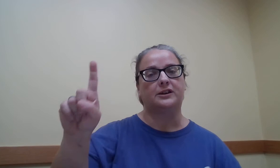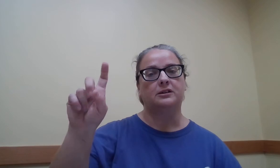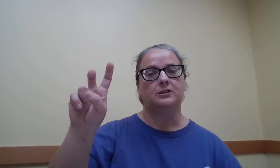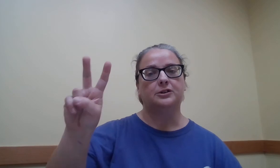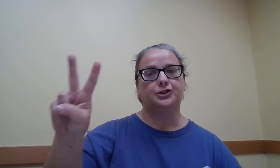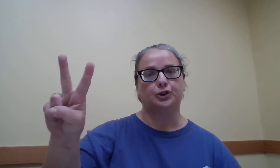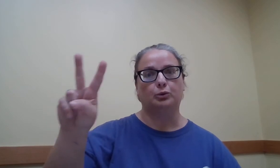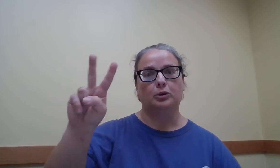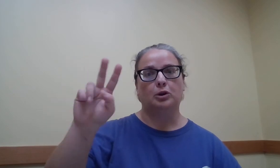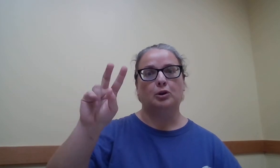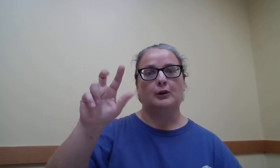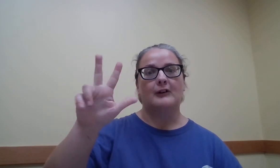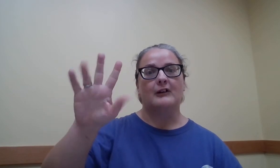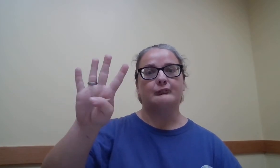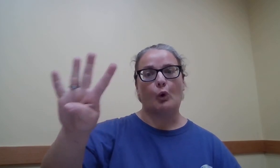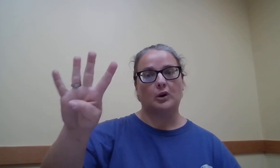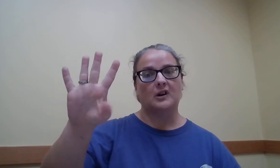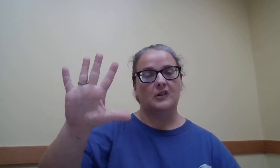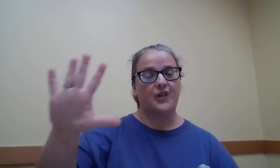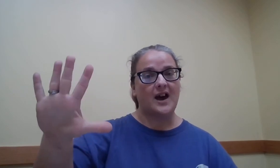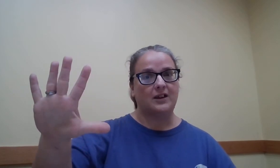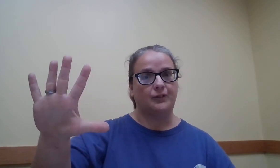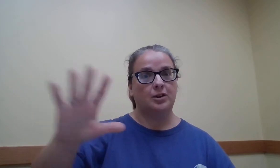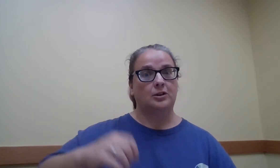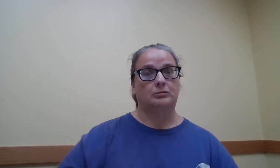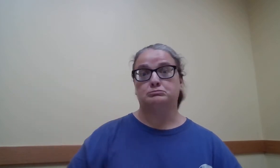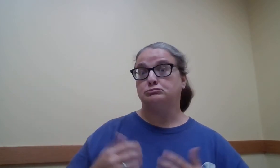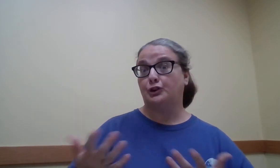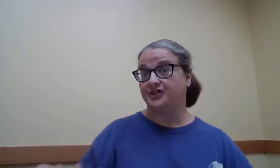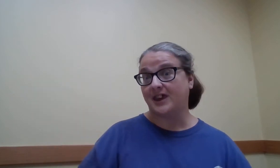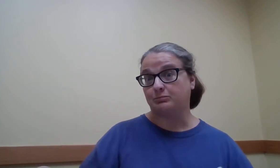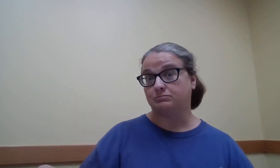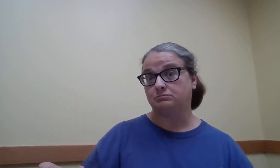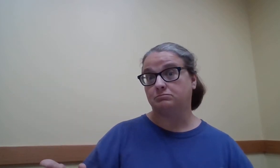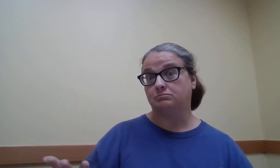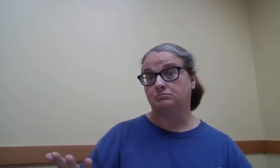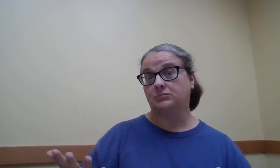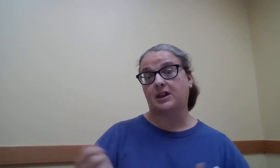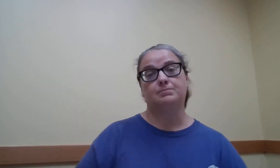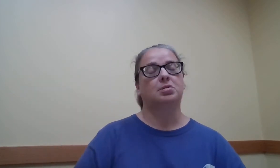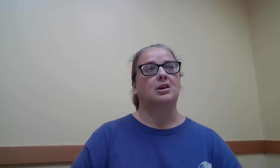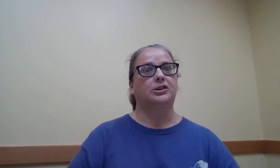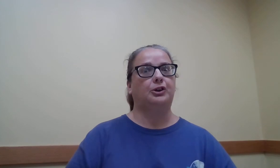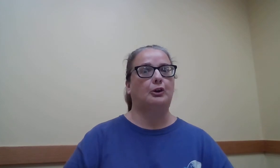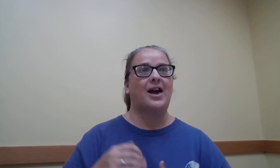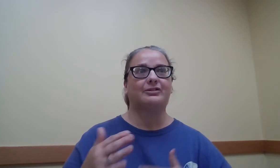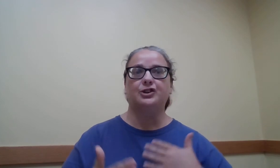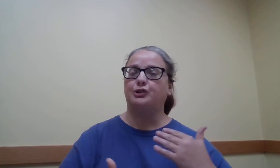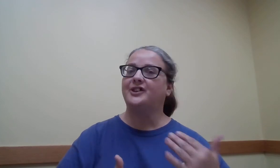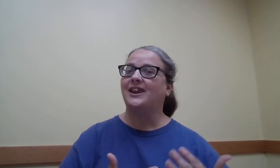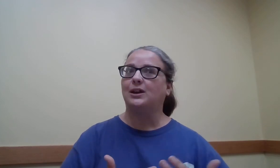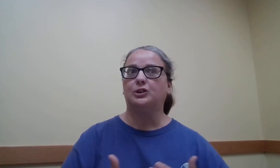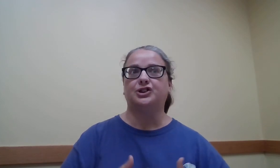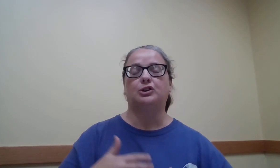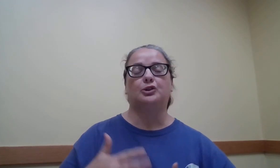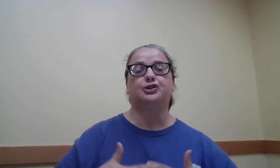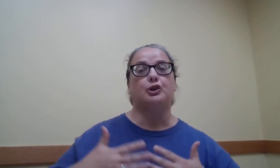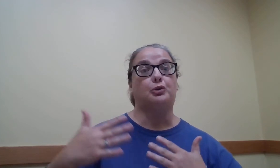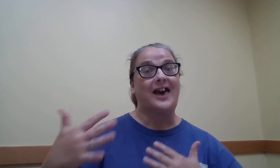1, 2, 4, 5 are the same, okay? You don't have to know sign language in order to know